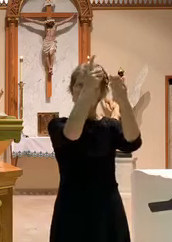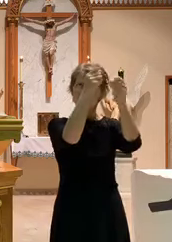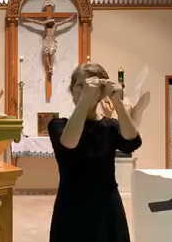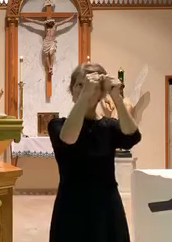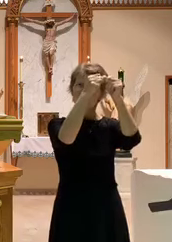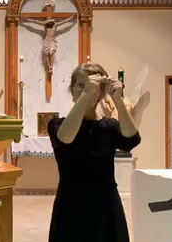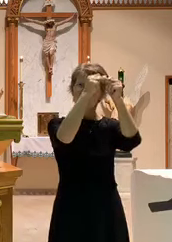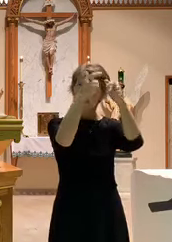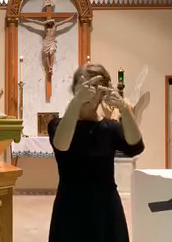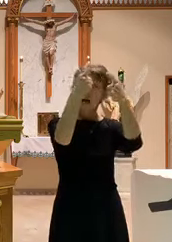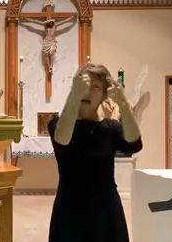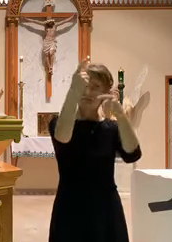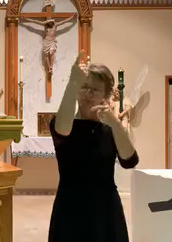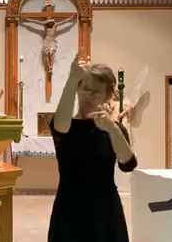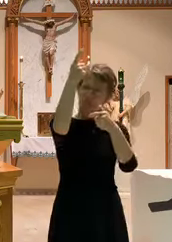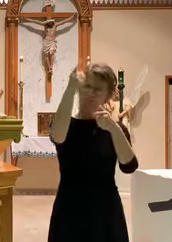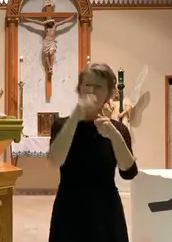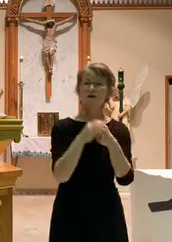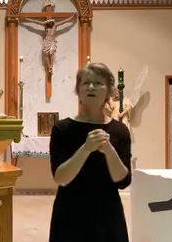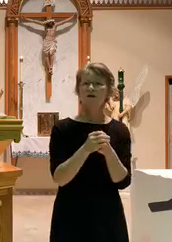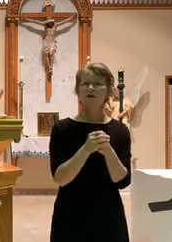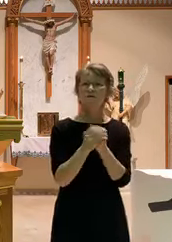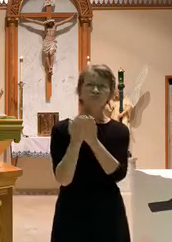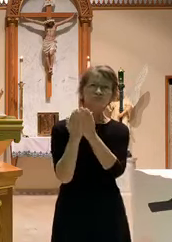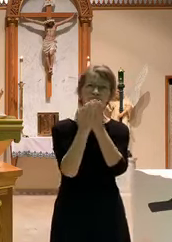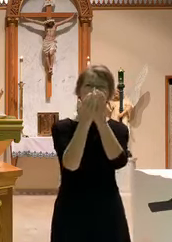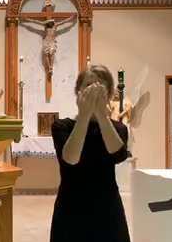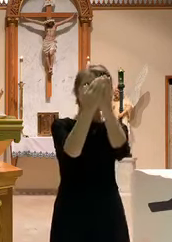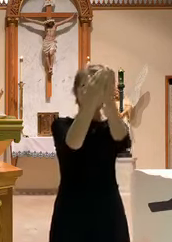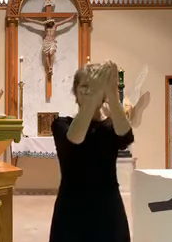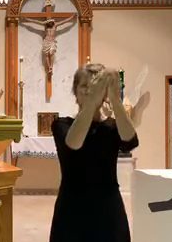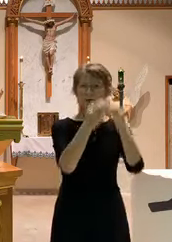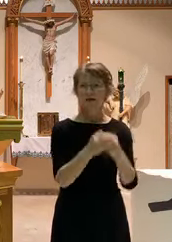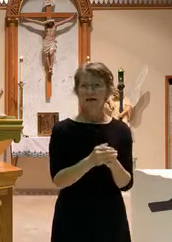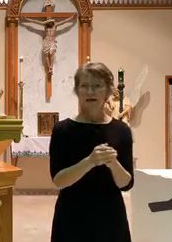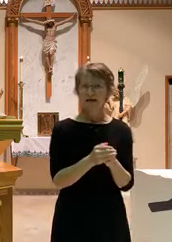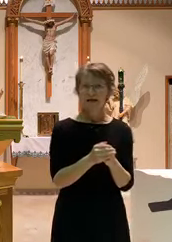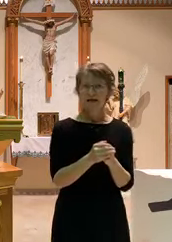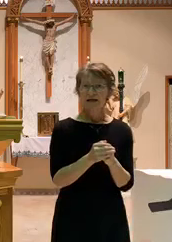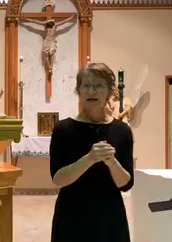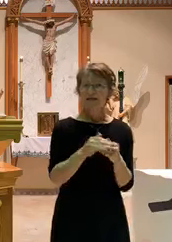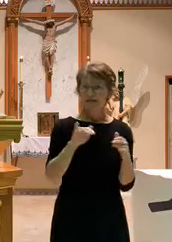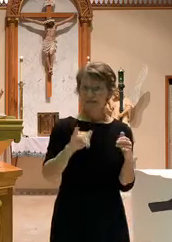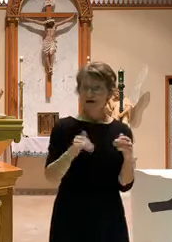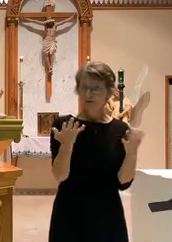Isn't that what Jesus is trying to teach us today through St. Matthew's Gospel?